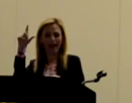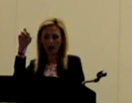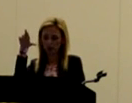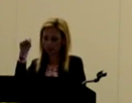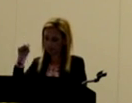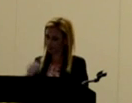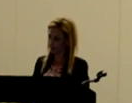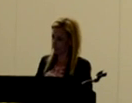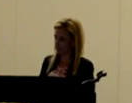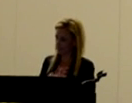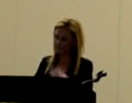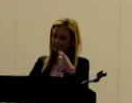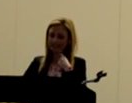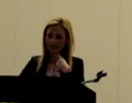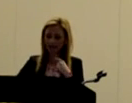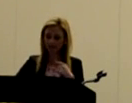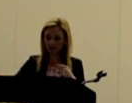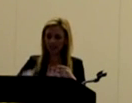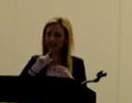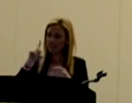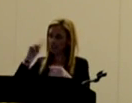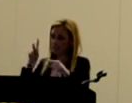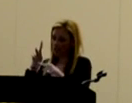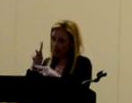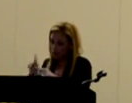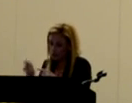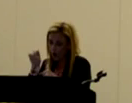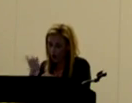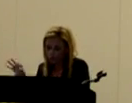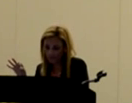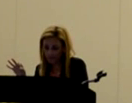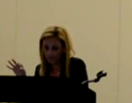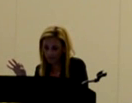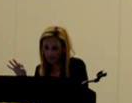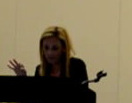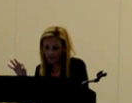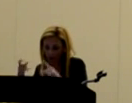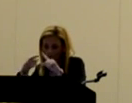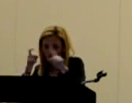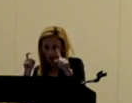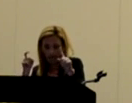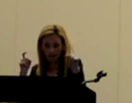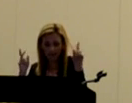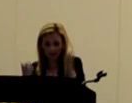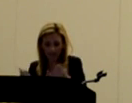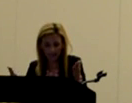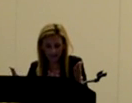his hearing wrote to Ann Landers. He said, deafness cuts you off from